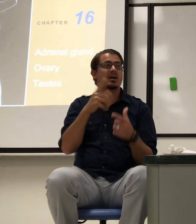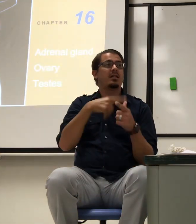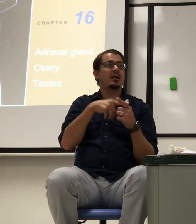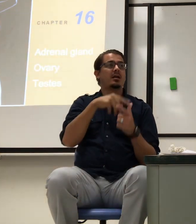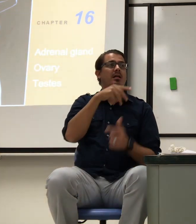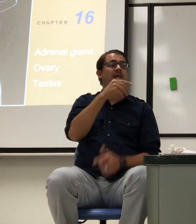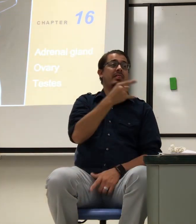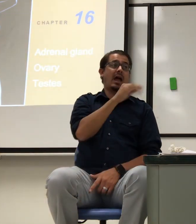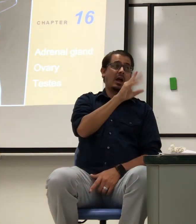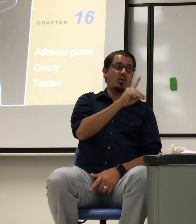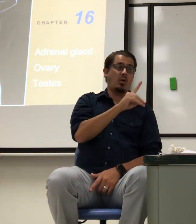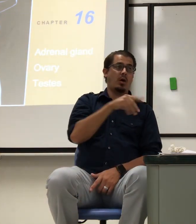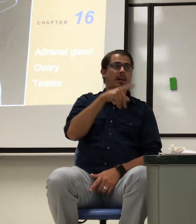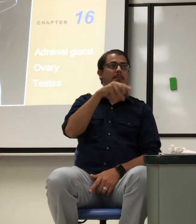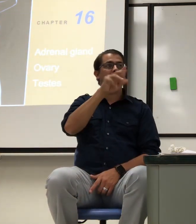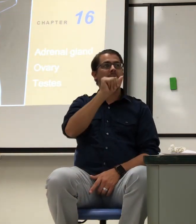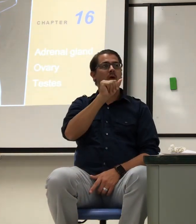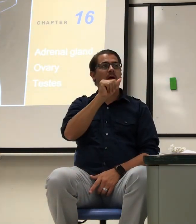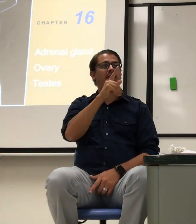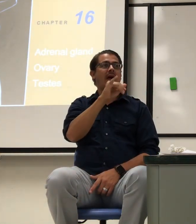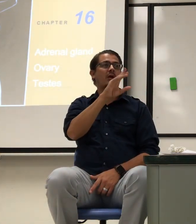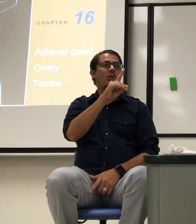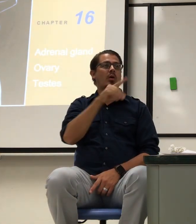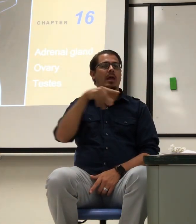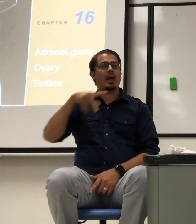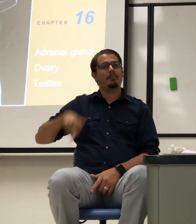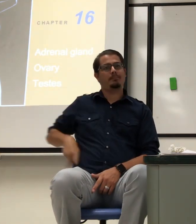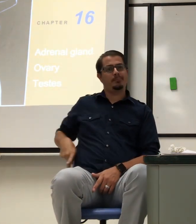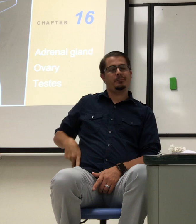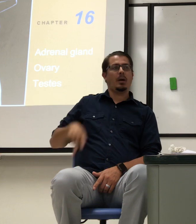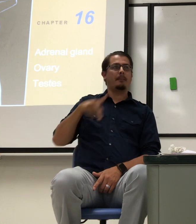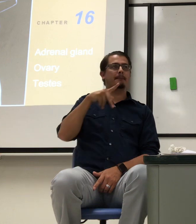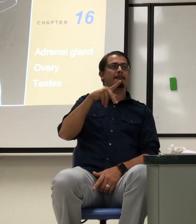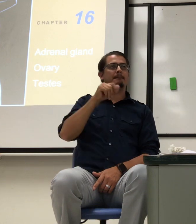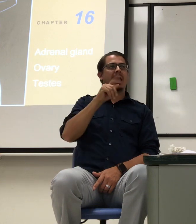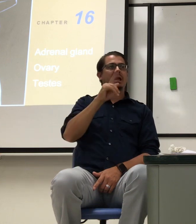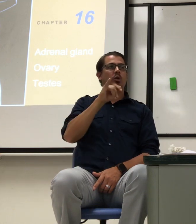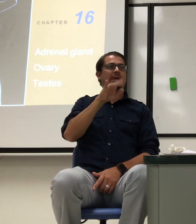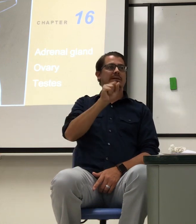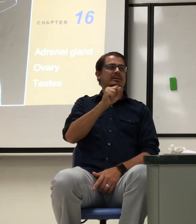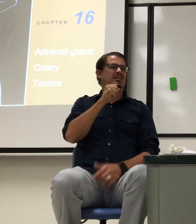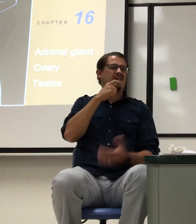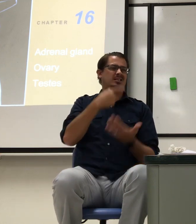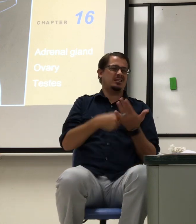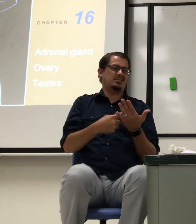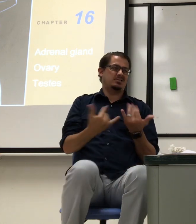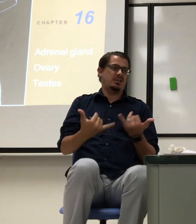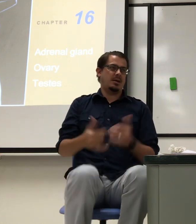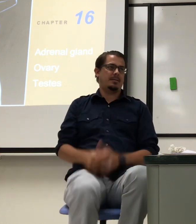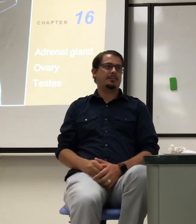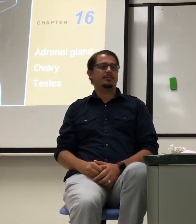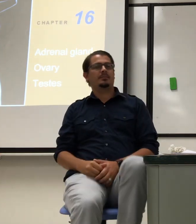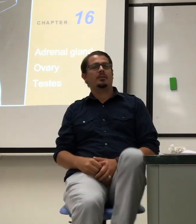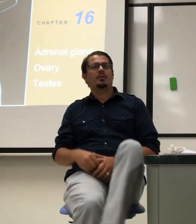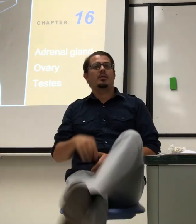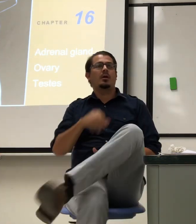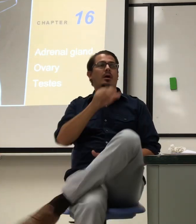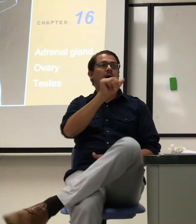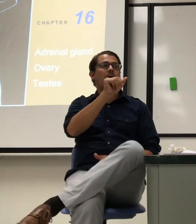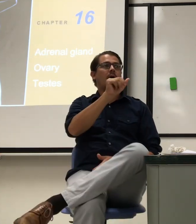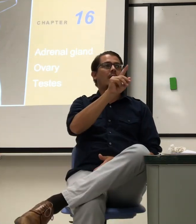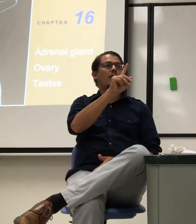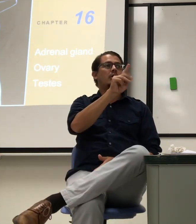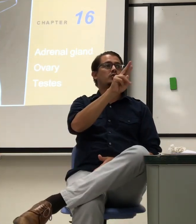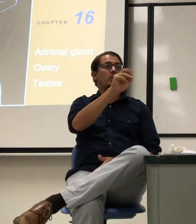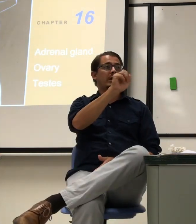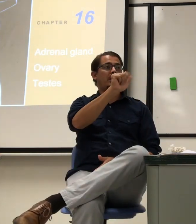parathyroid, and pancreas, but I won't get to that today. I'll teach the adrenal gland first. Now, in terms of where it is in the body, it's right on top of the